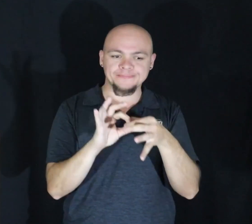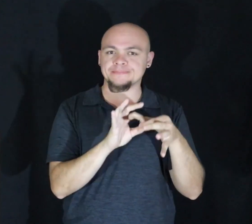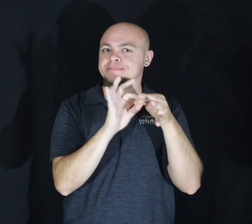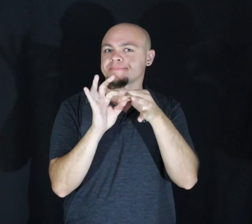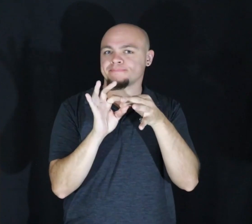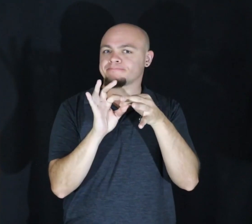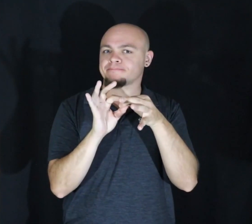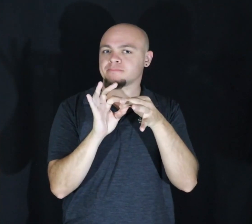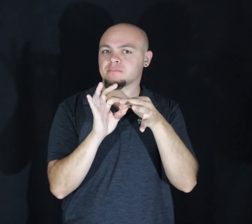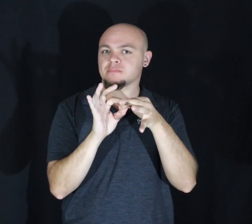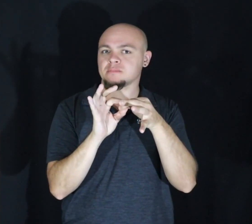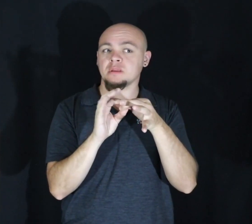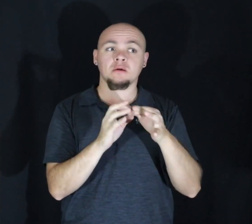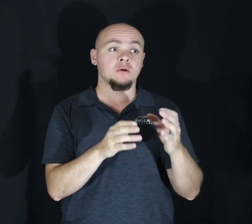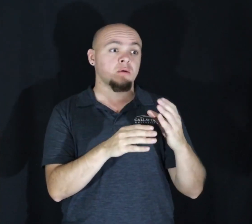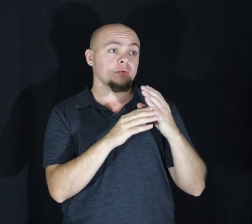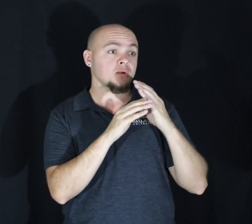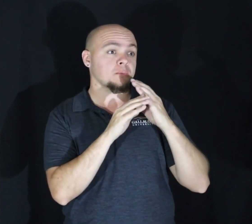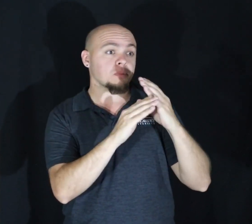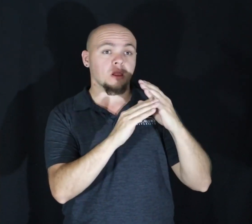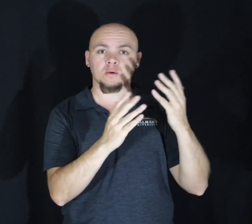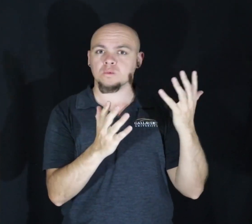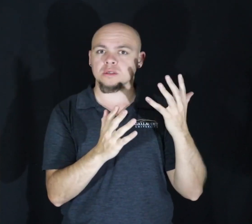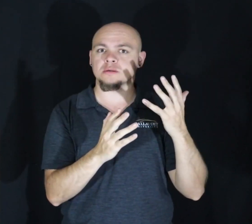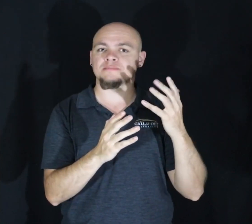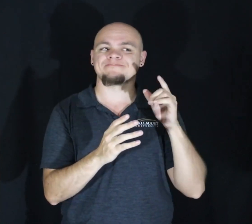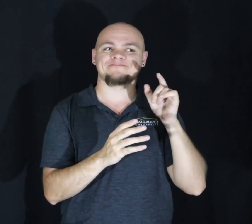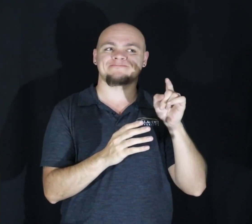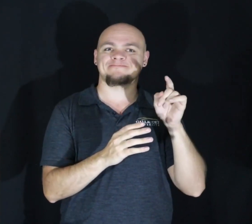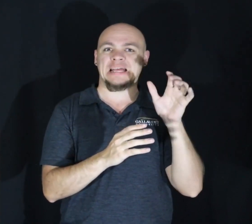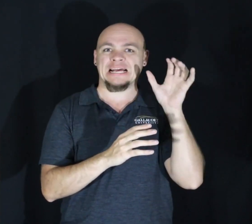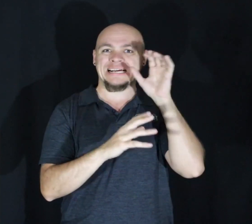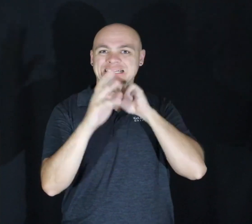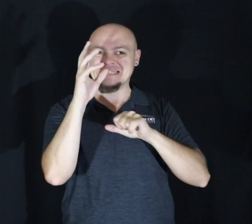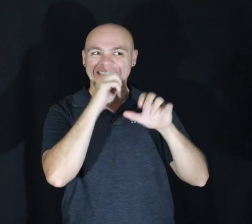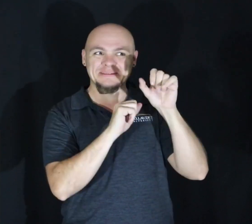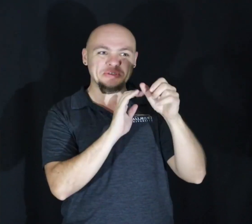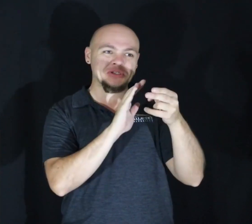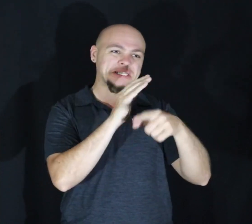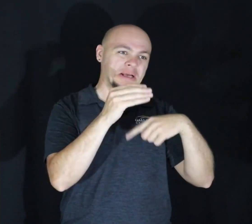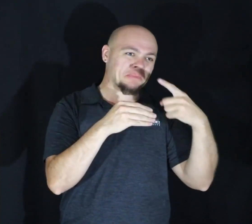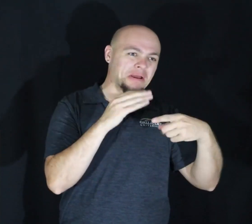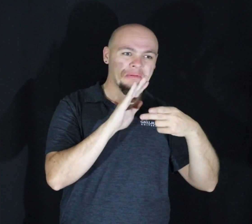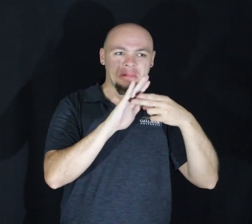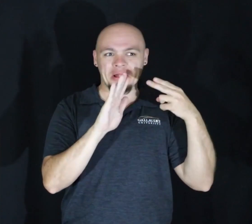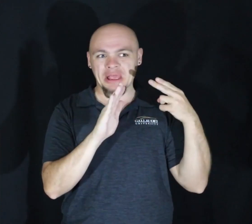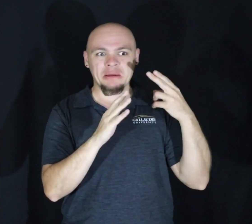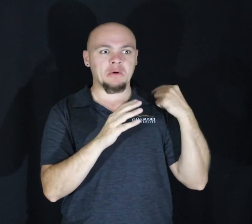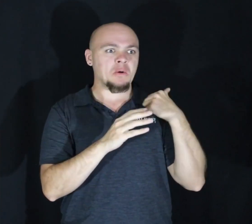labels that we don't question, these assumptions that we make about what labels might mean.